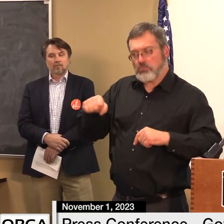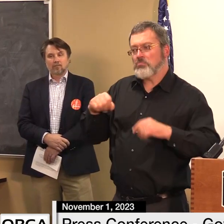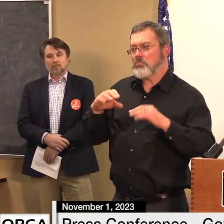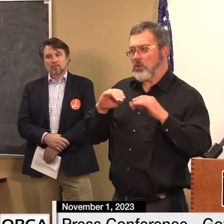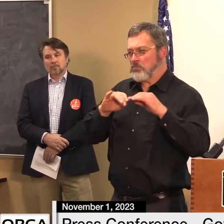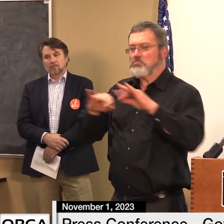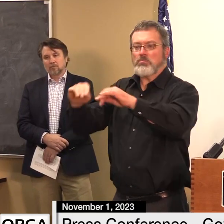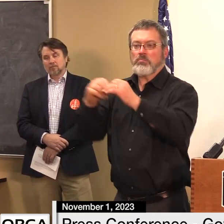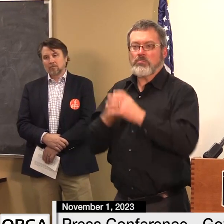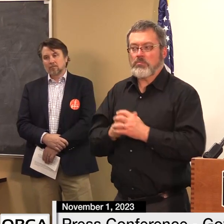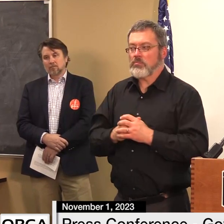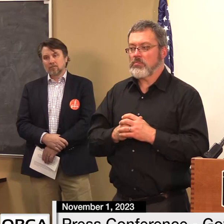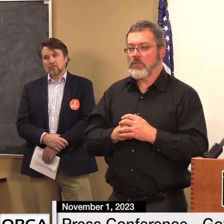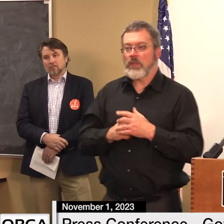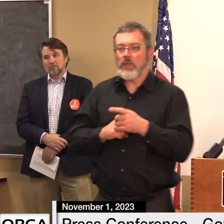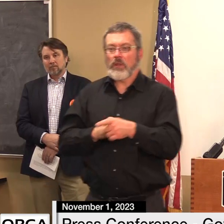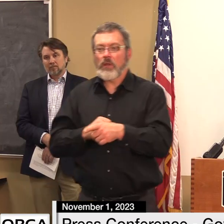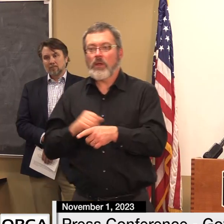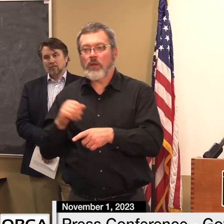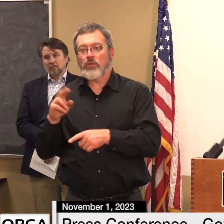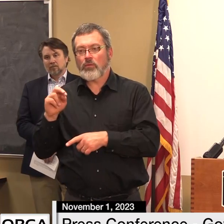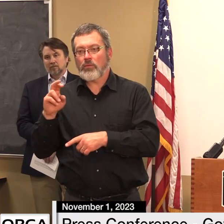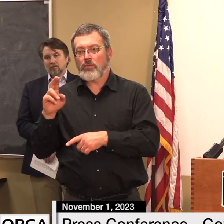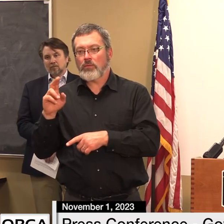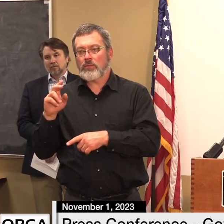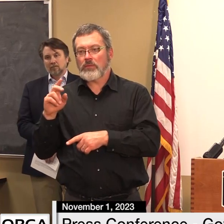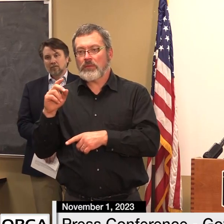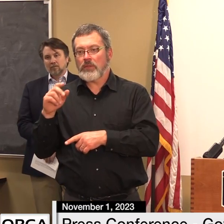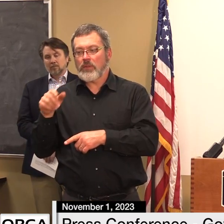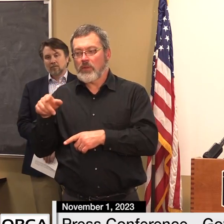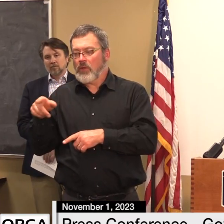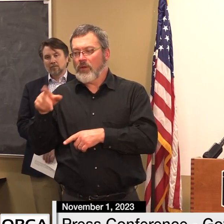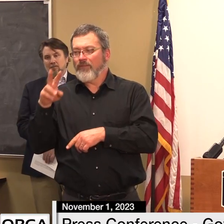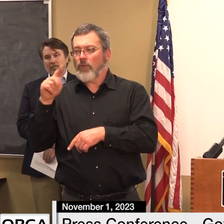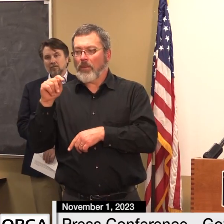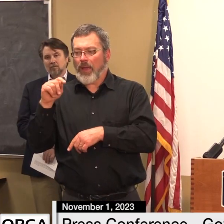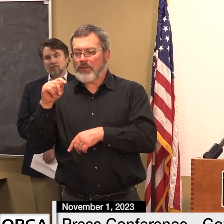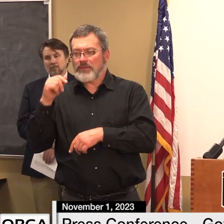Governor, you mentioned that the Karen